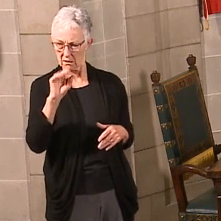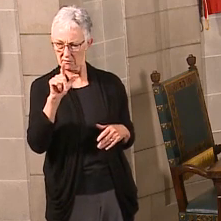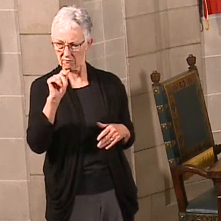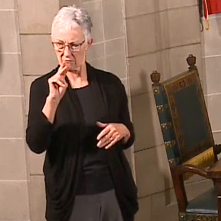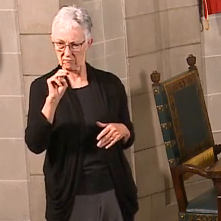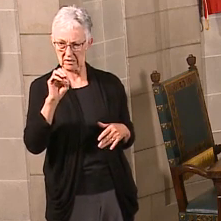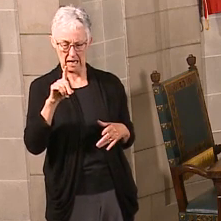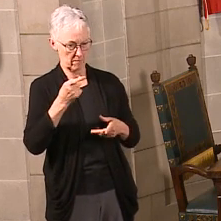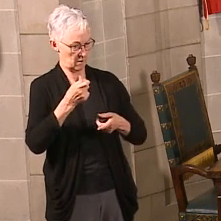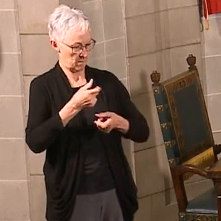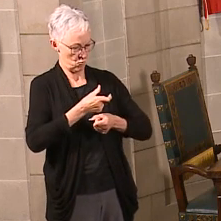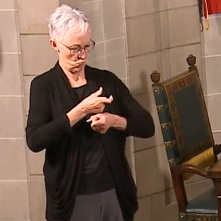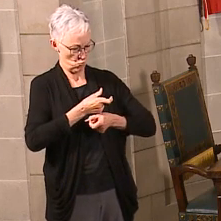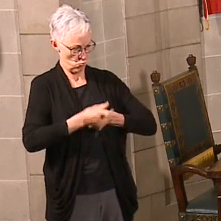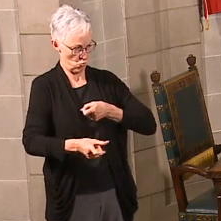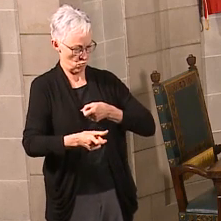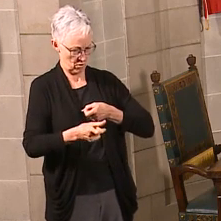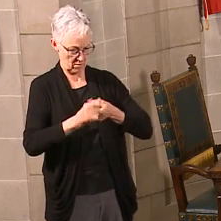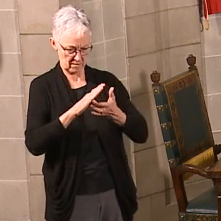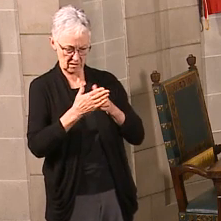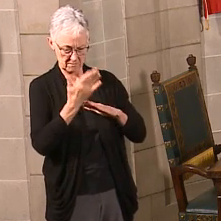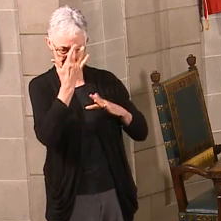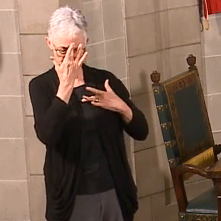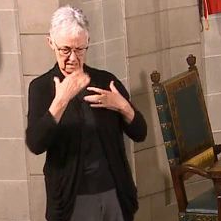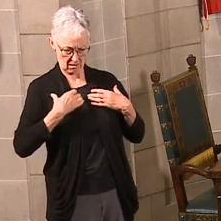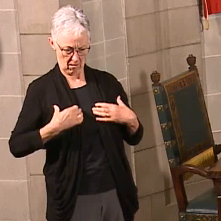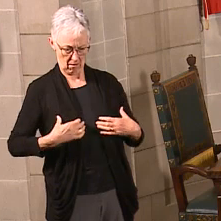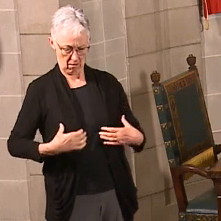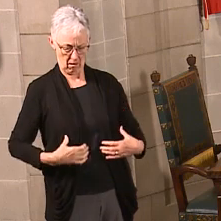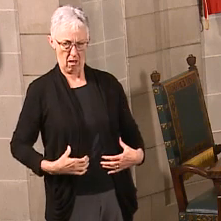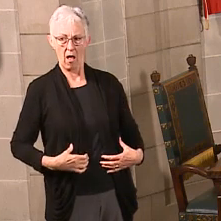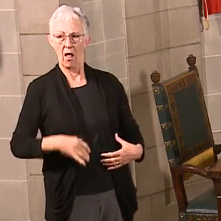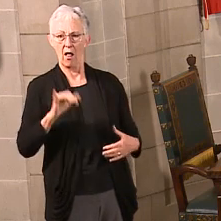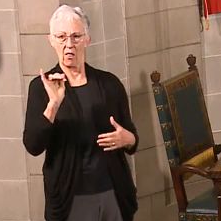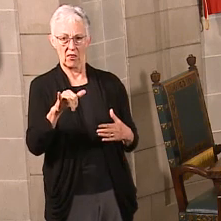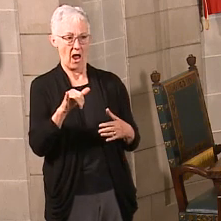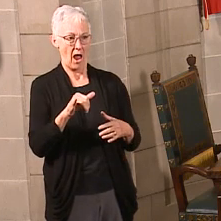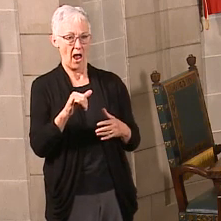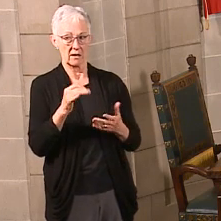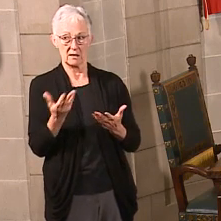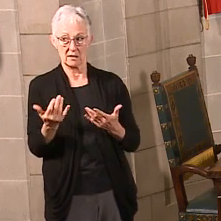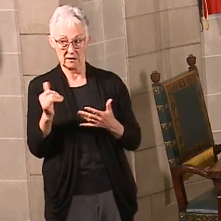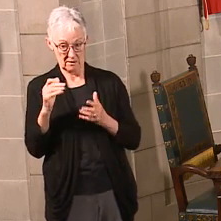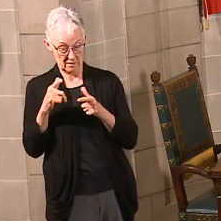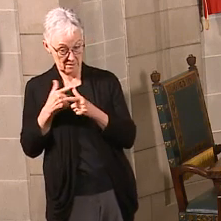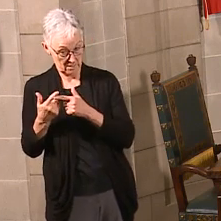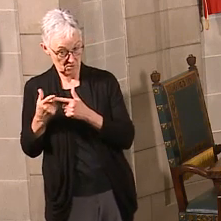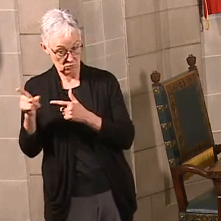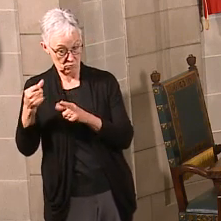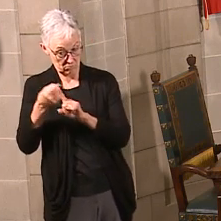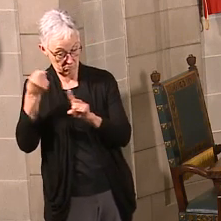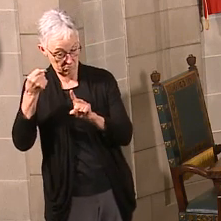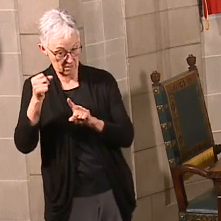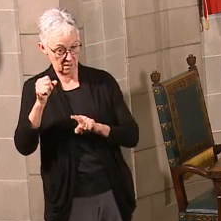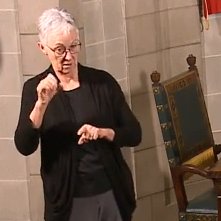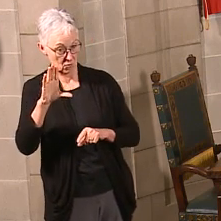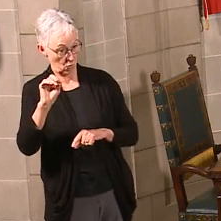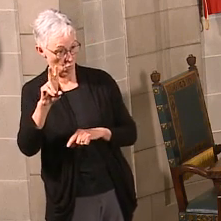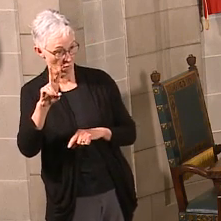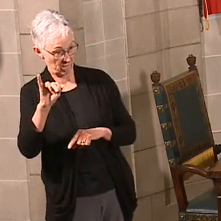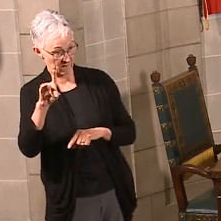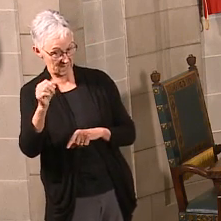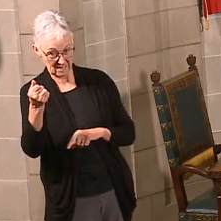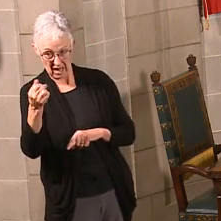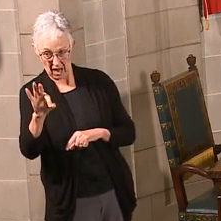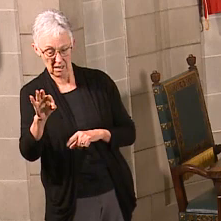to that the viral load in the lungs, and it can be very devastating for your pulmonary condition. When you have this